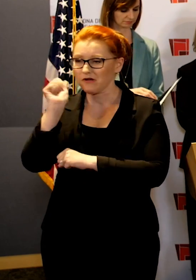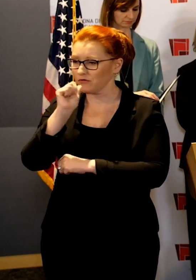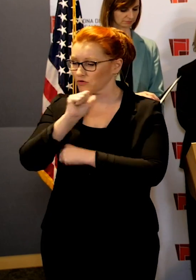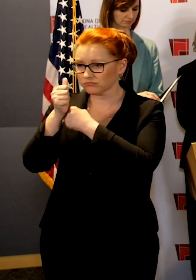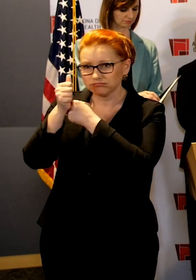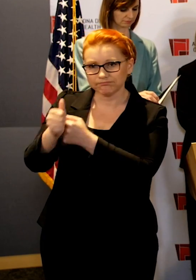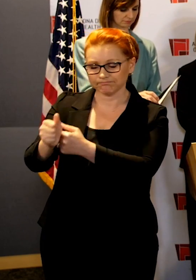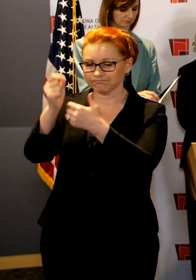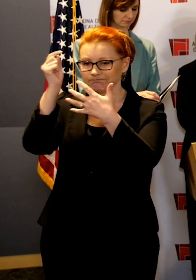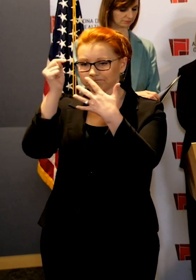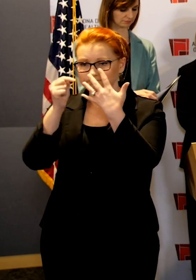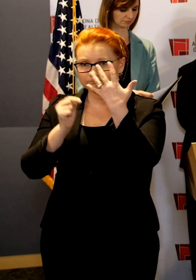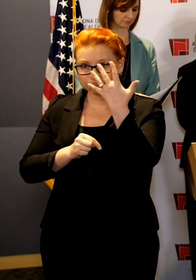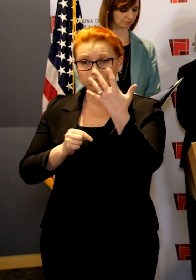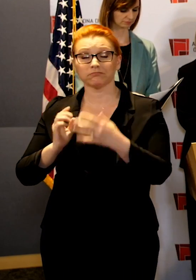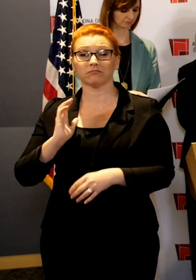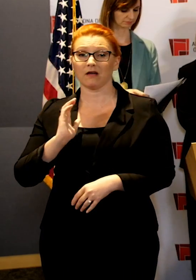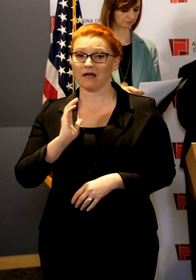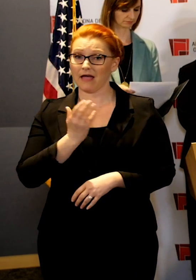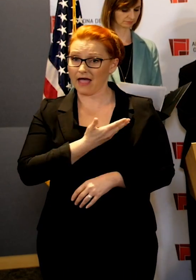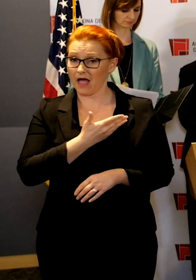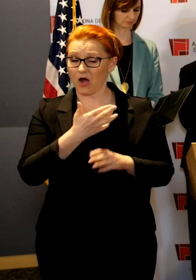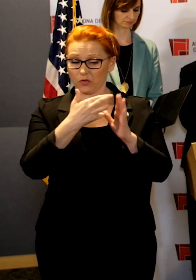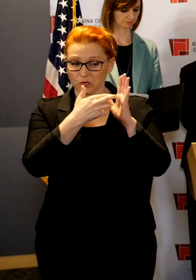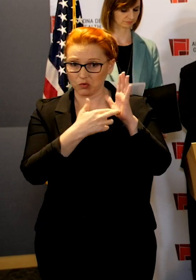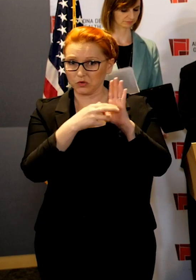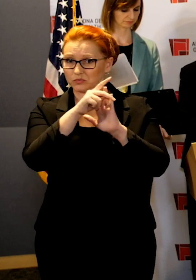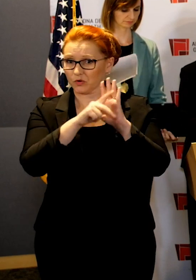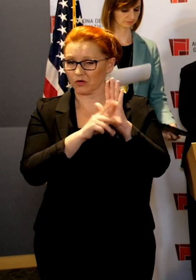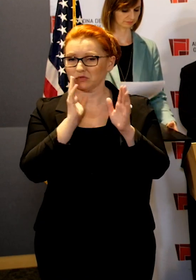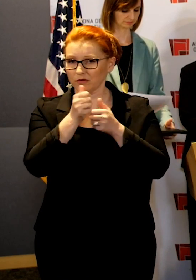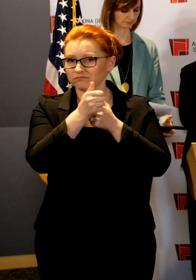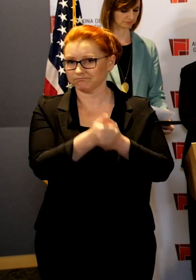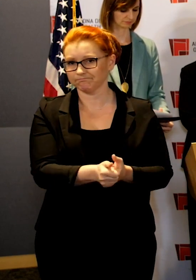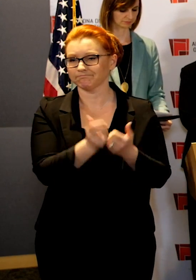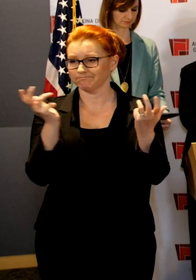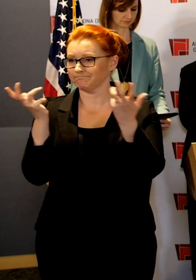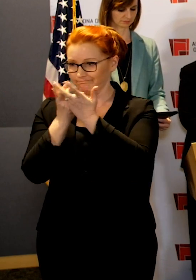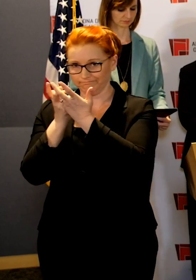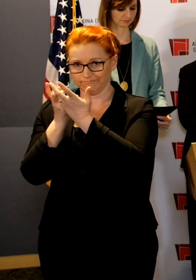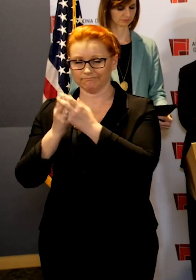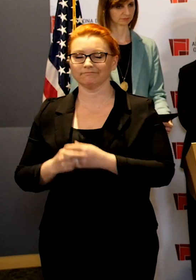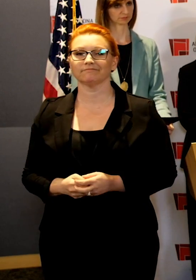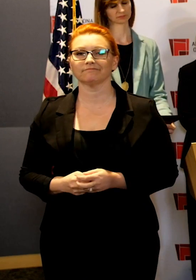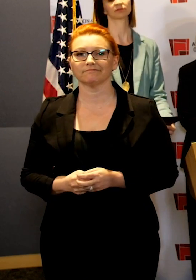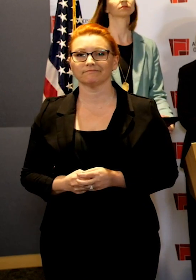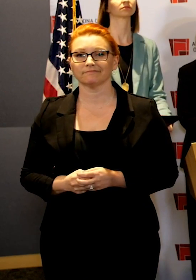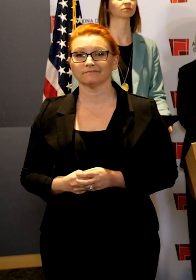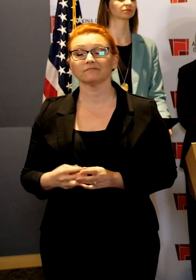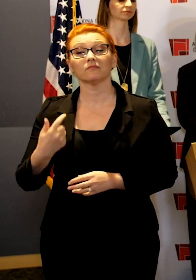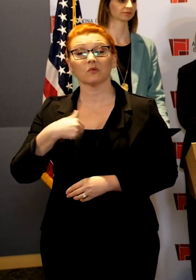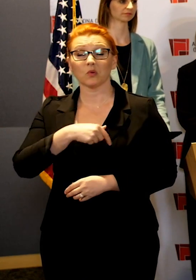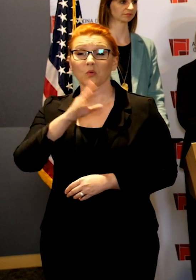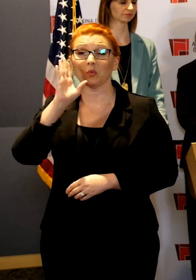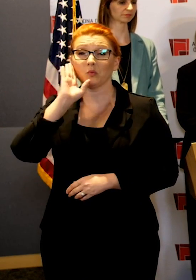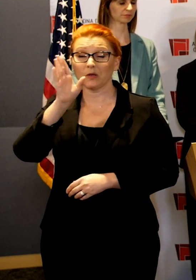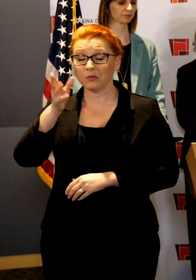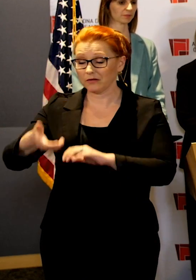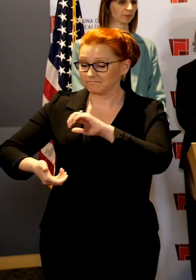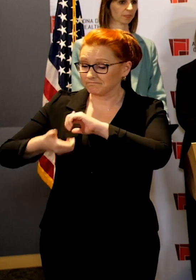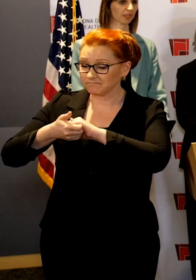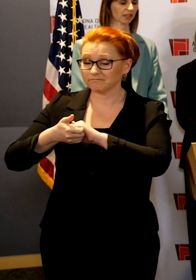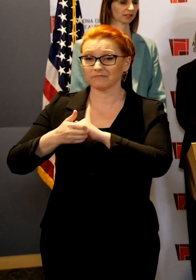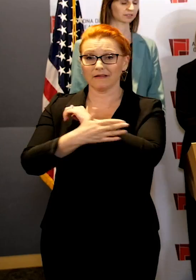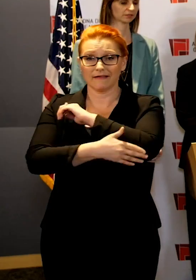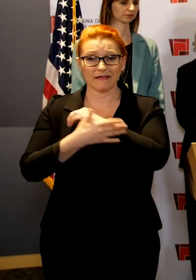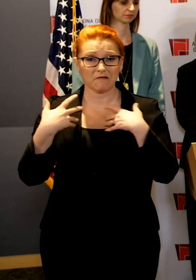complies and updates our guidance to reflect these new recommendations. We will be working with county health officials,